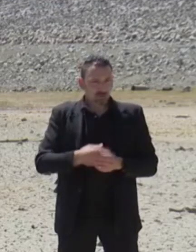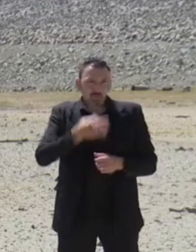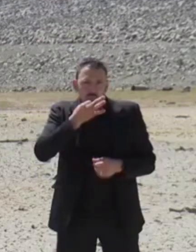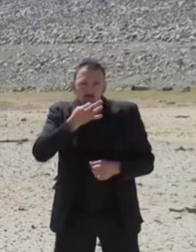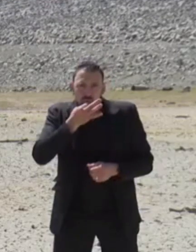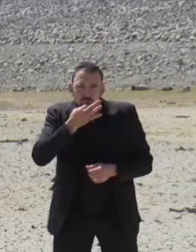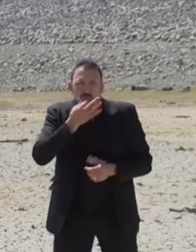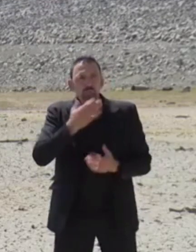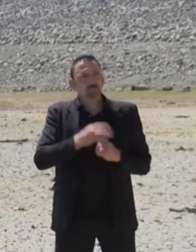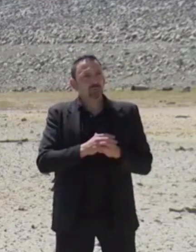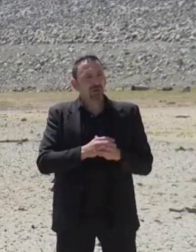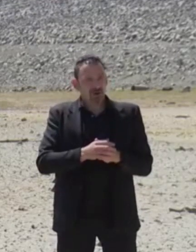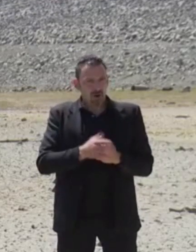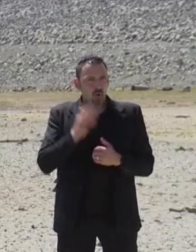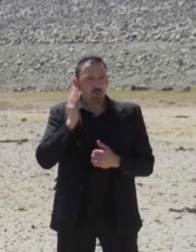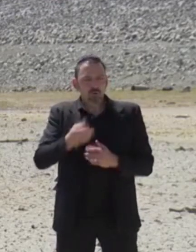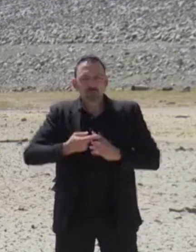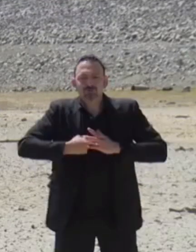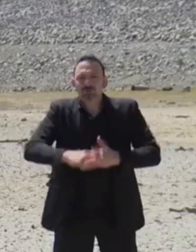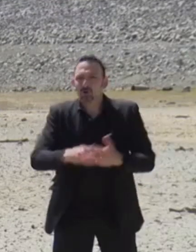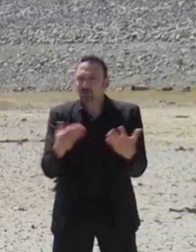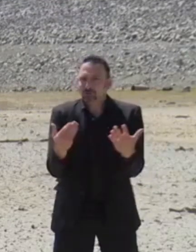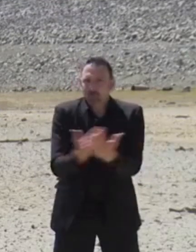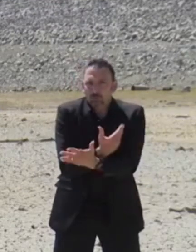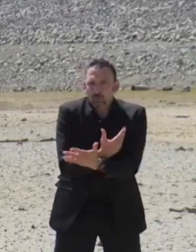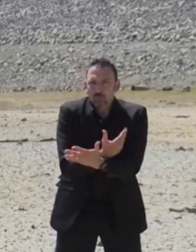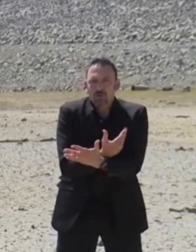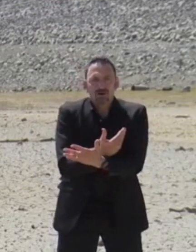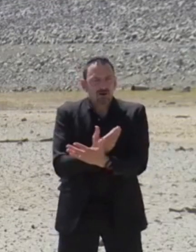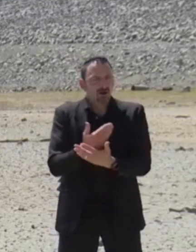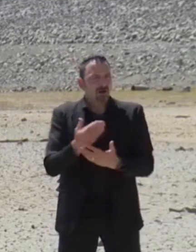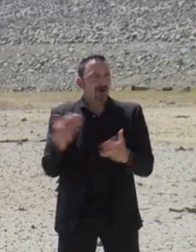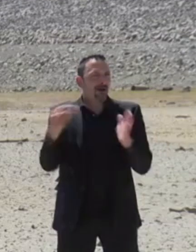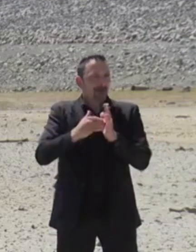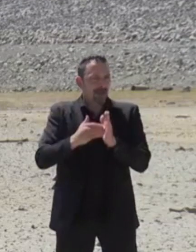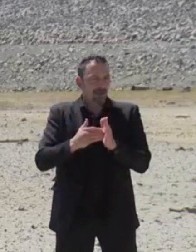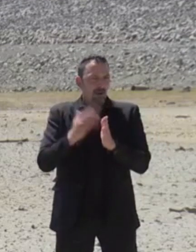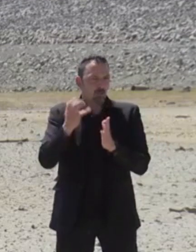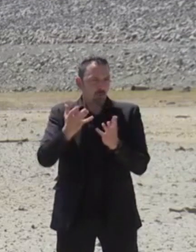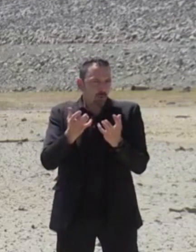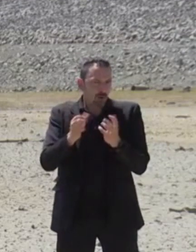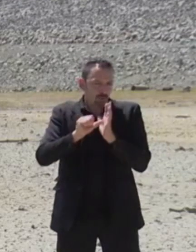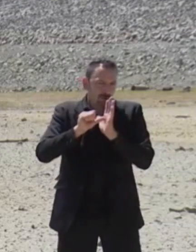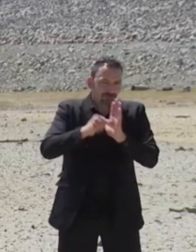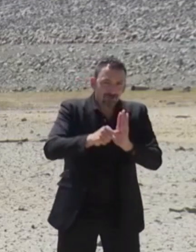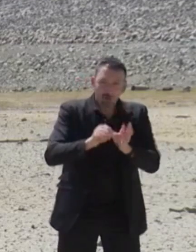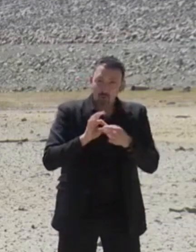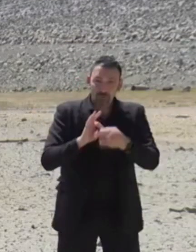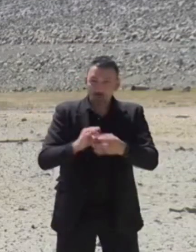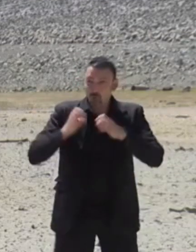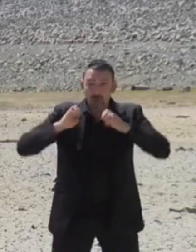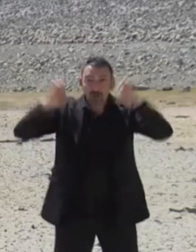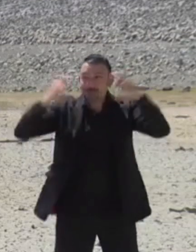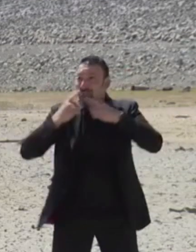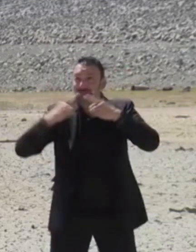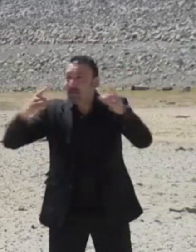I anticipate being strategic and targeted in terms of the formal emergency declarations as needed.